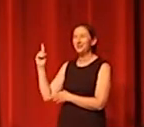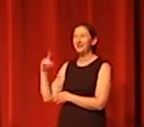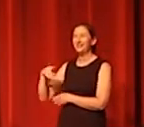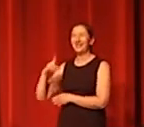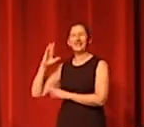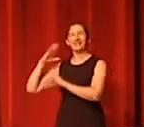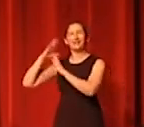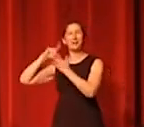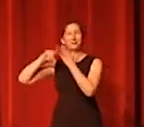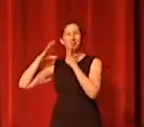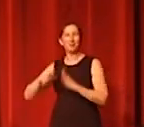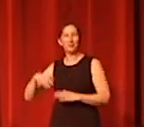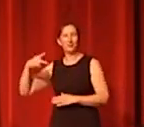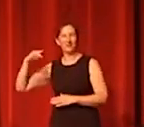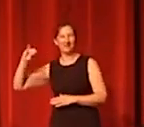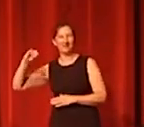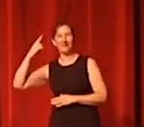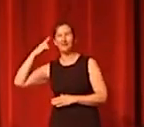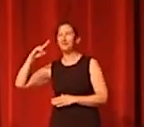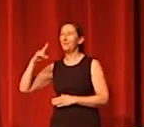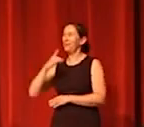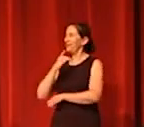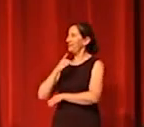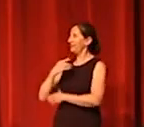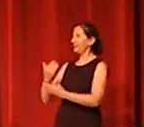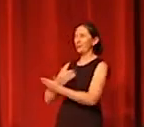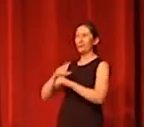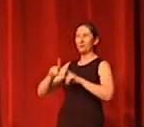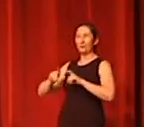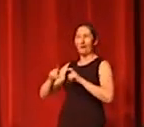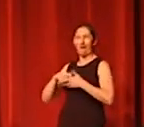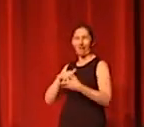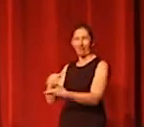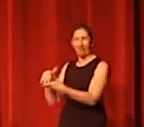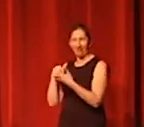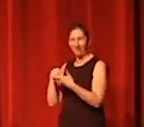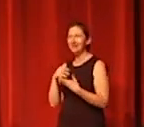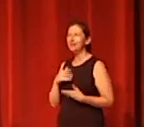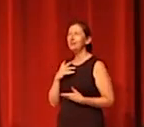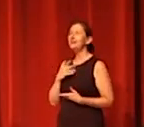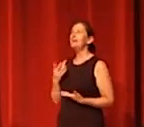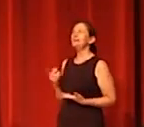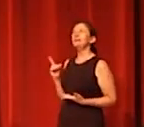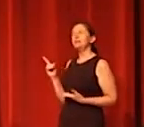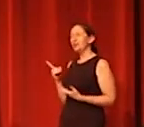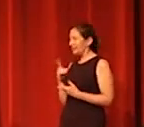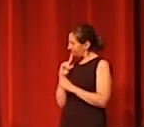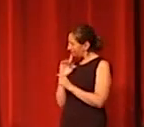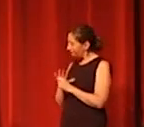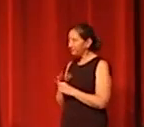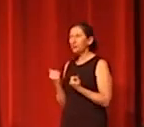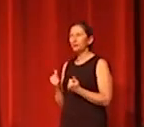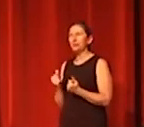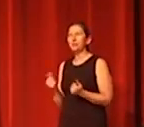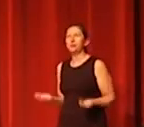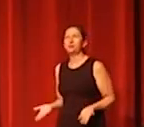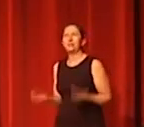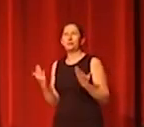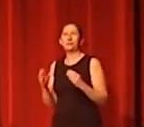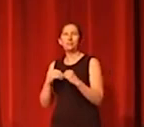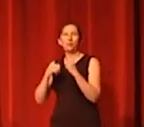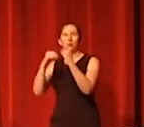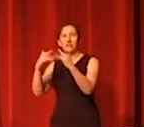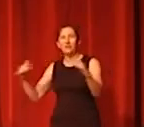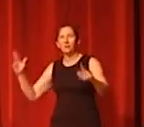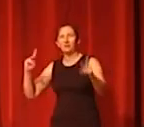trial, where they have a supplemental award that's focusing on trying to increase diversity in that clinical trial. And